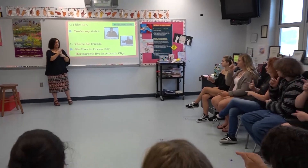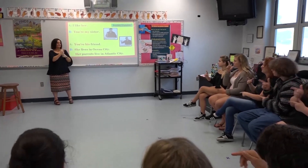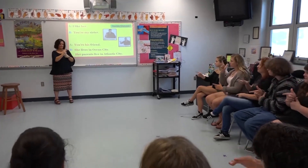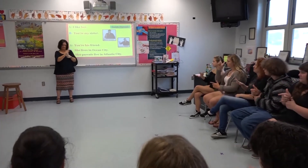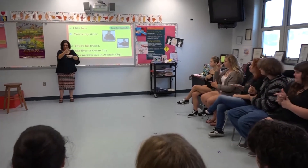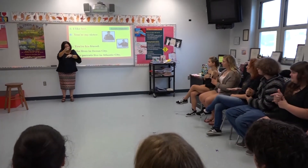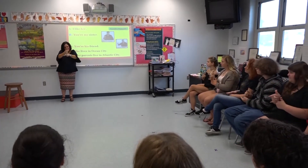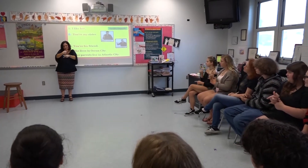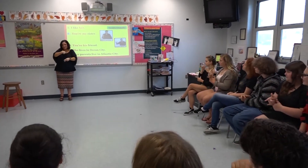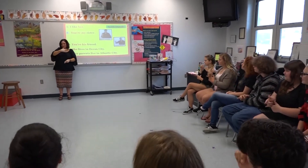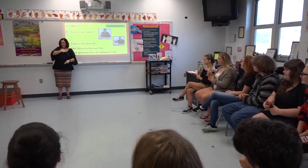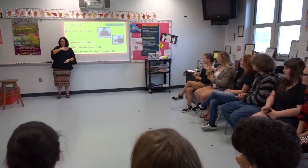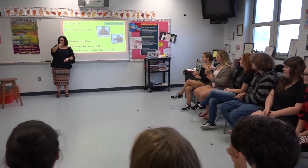sister. Right.